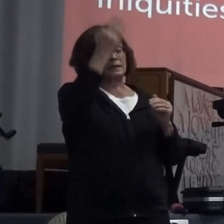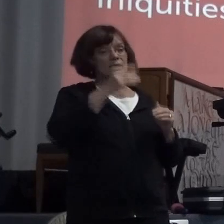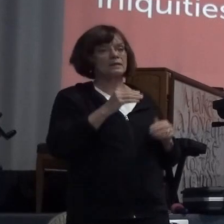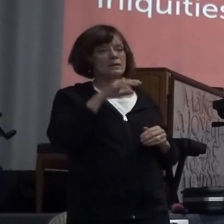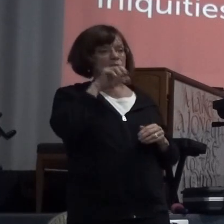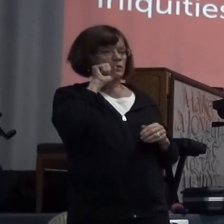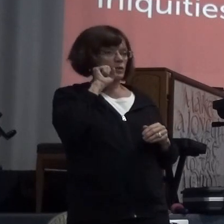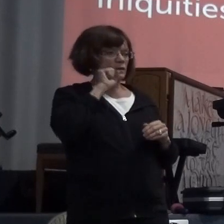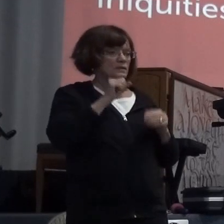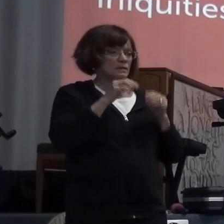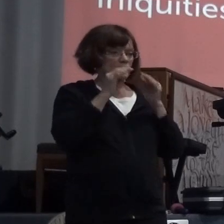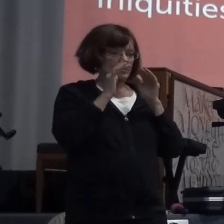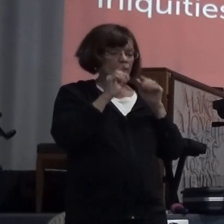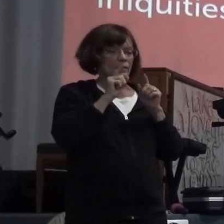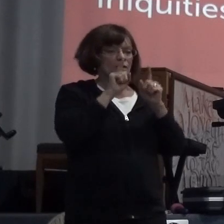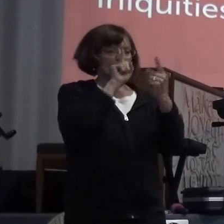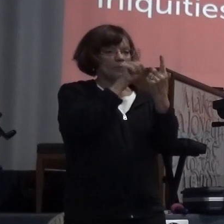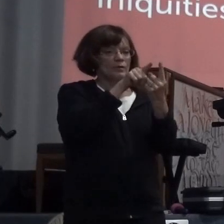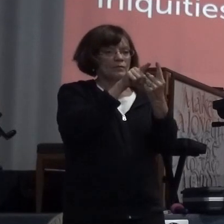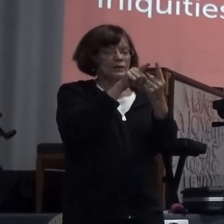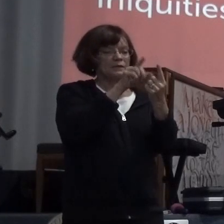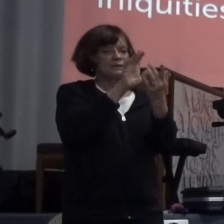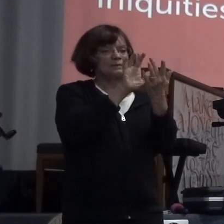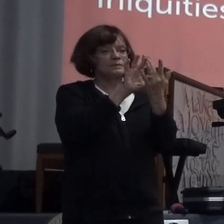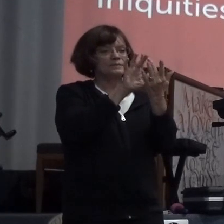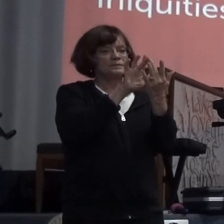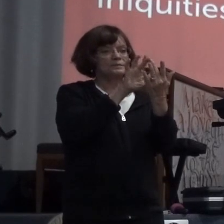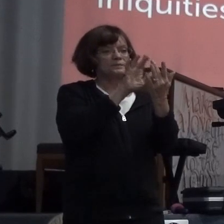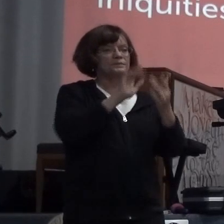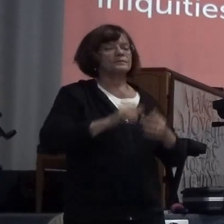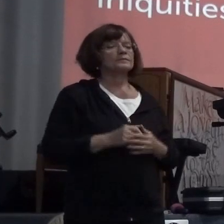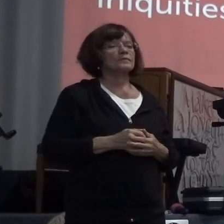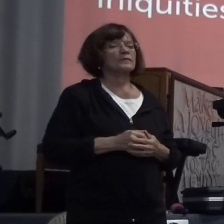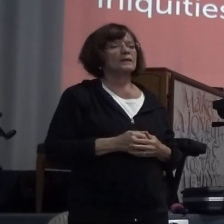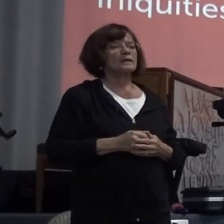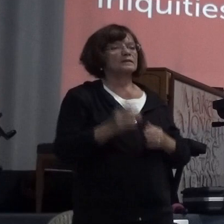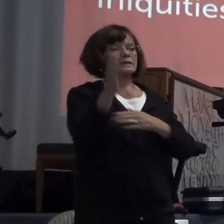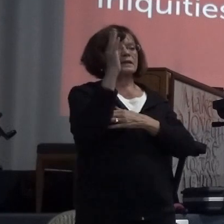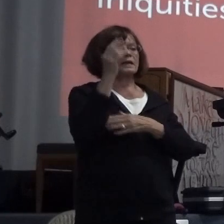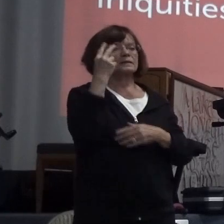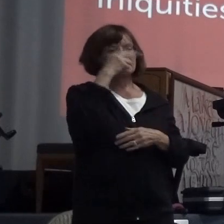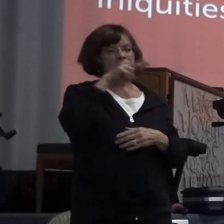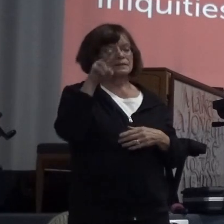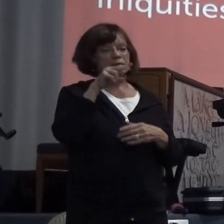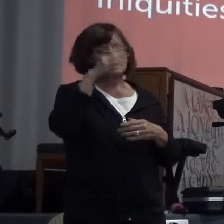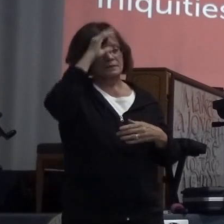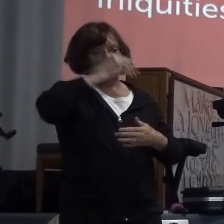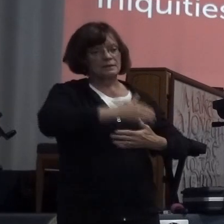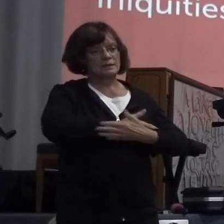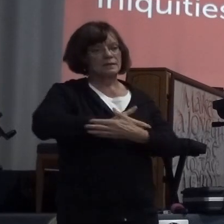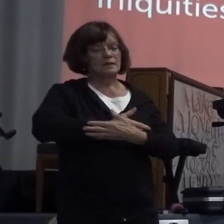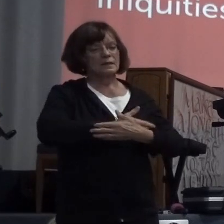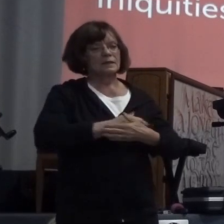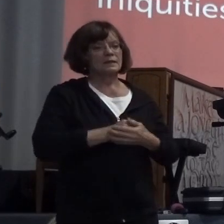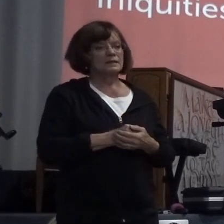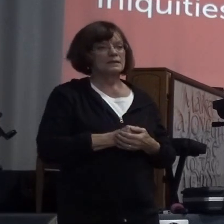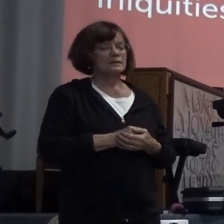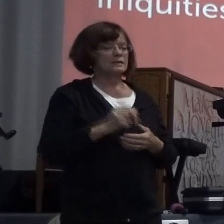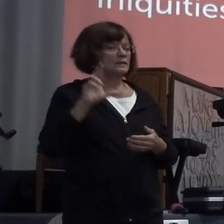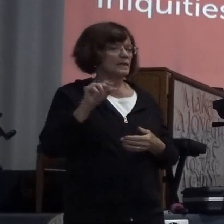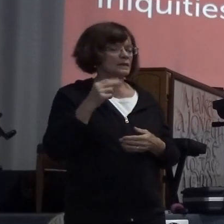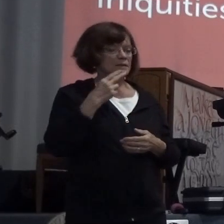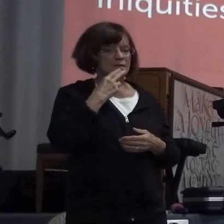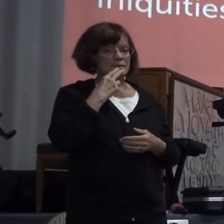His righteousness and perfect life onto us. So in God's eye, God the Father sees us. He sees His Son. He doesn't see our